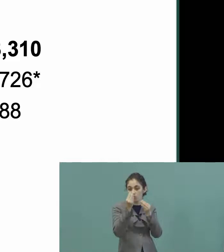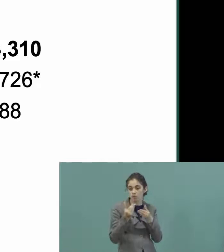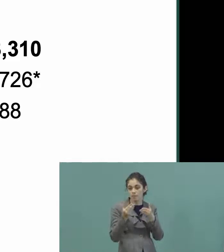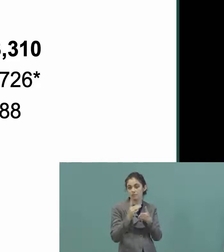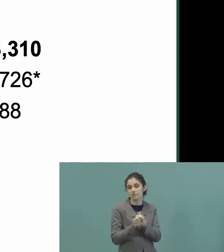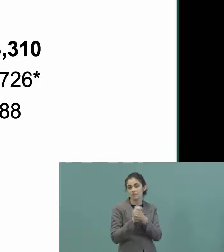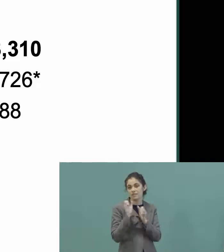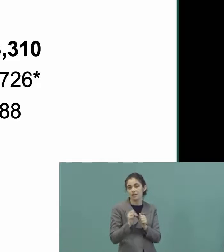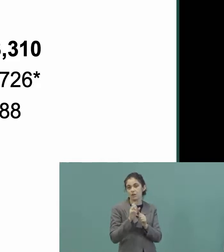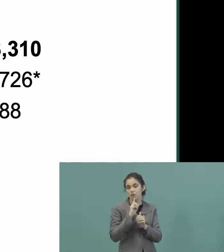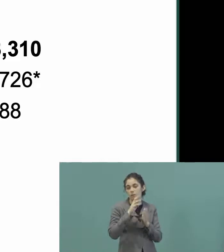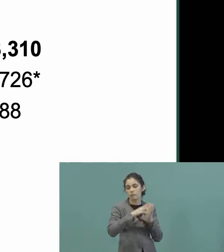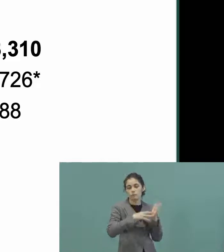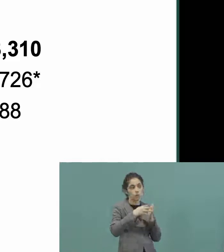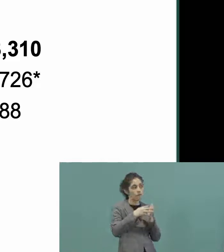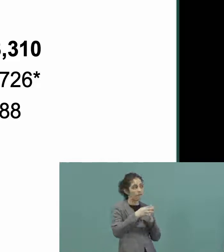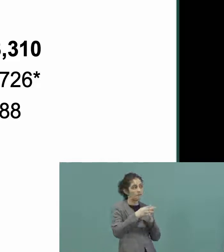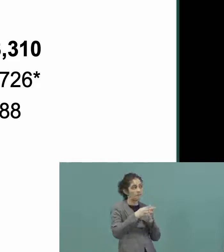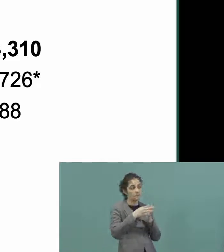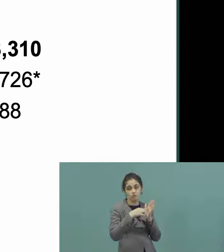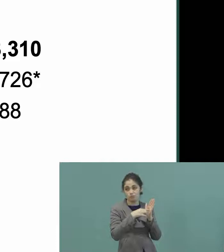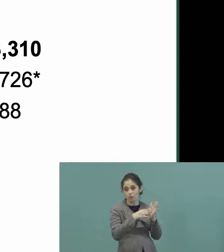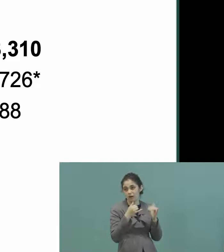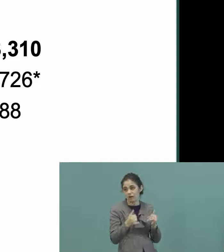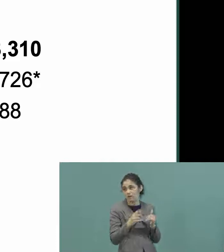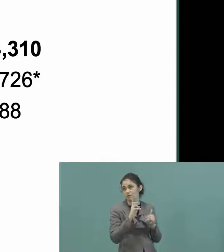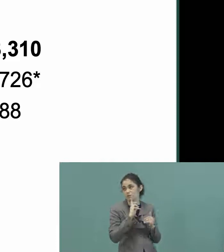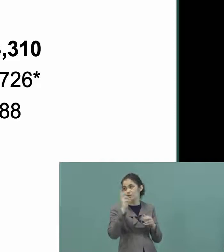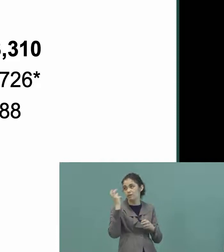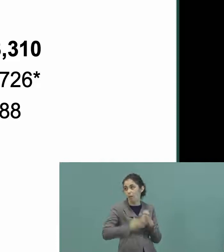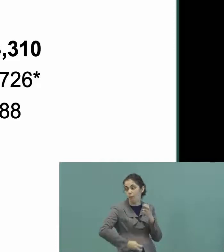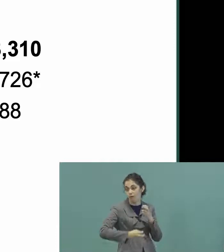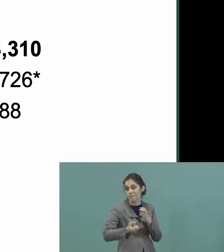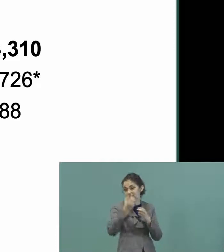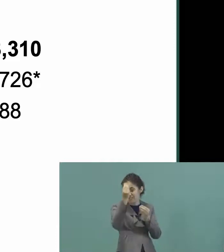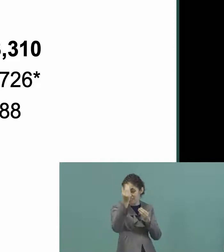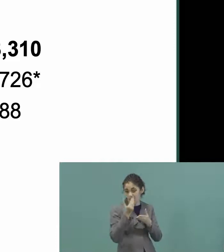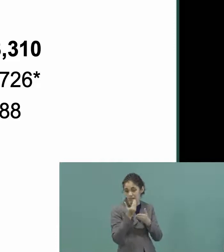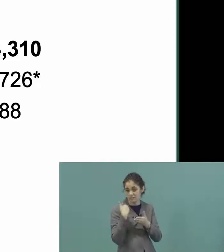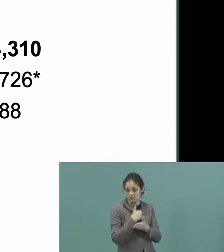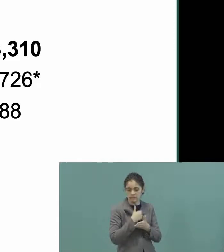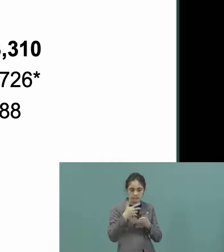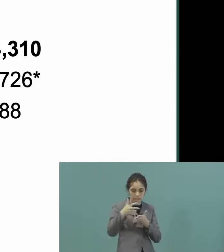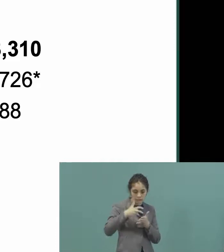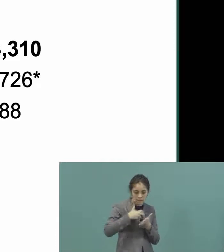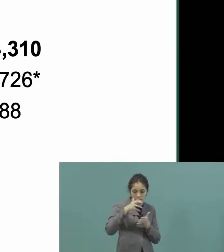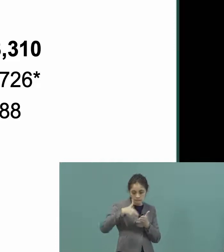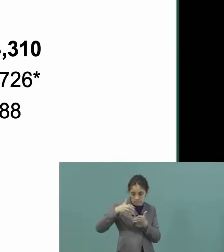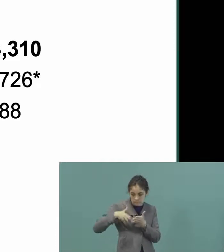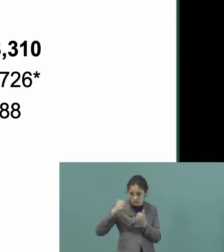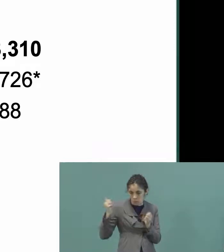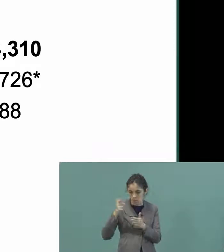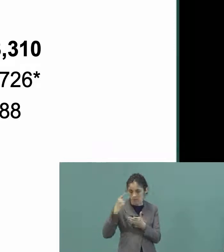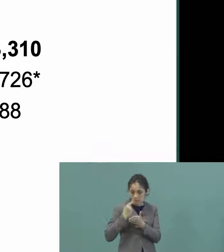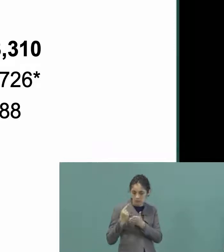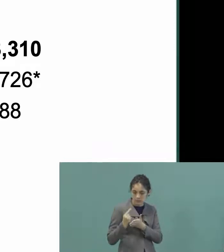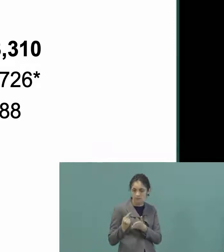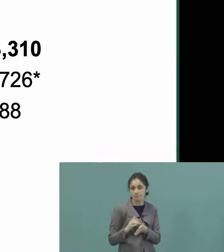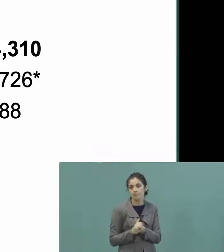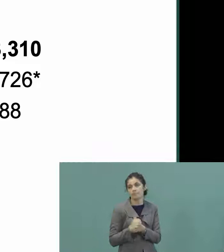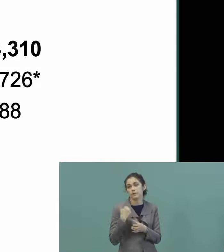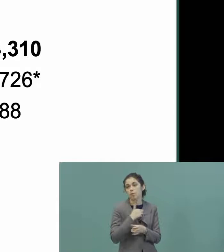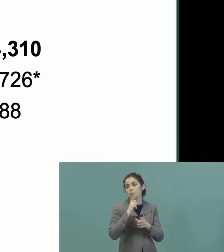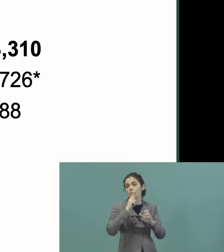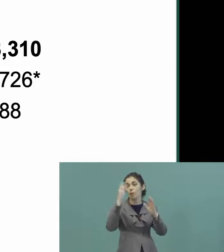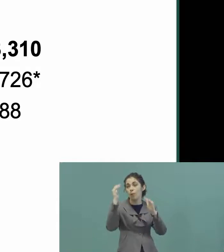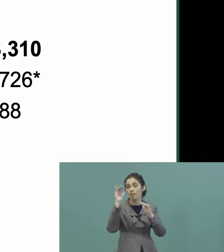be able to graphically trend it for you, but this has been one of the hardest pieces of information for us to obtain week to week. We're